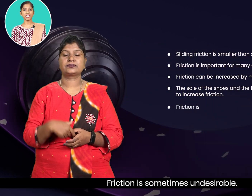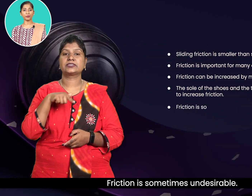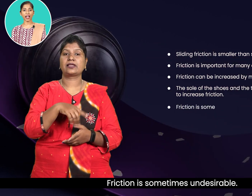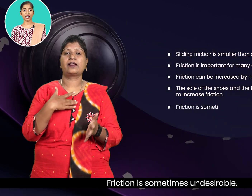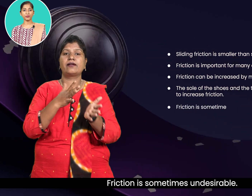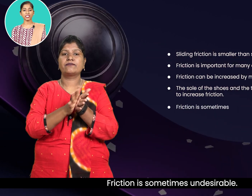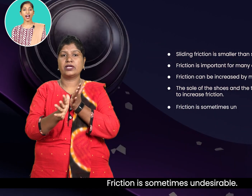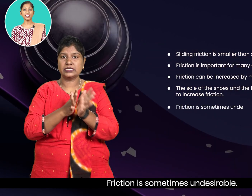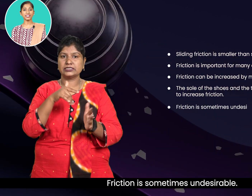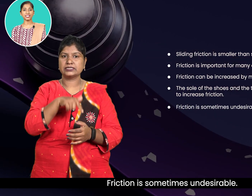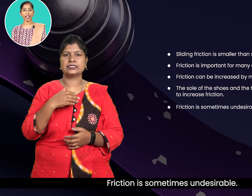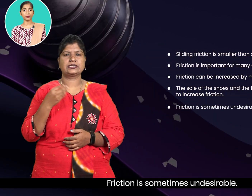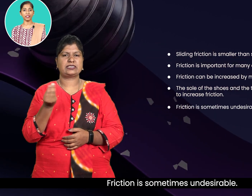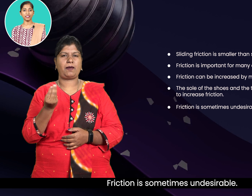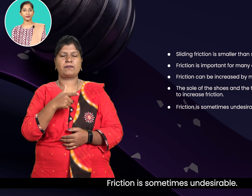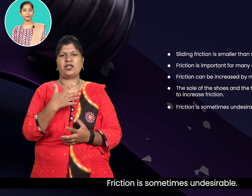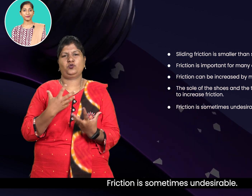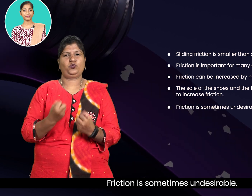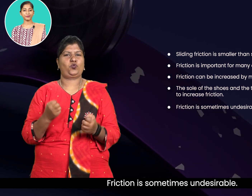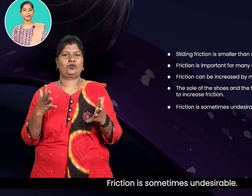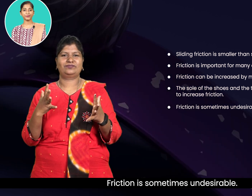Friction is sometimes undesirable.